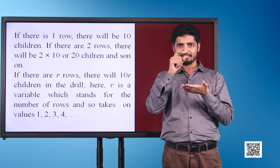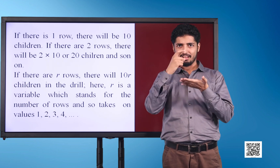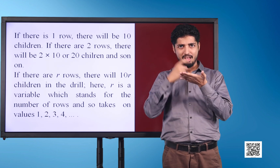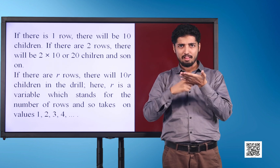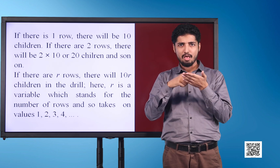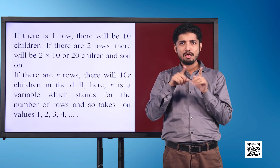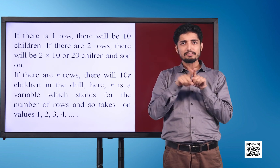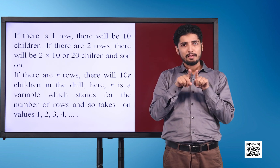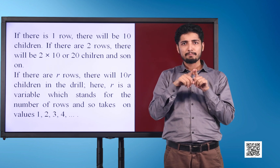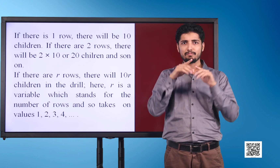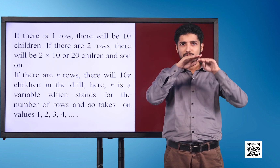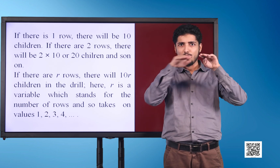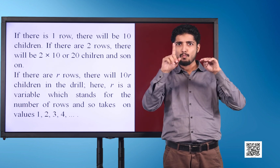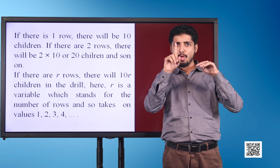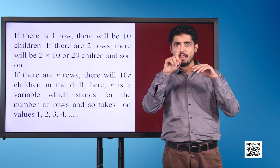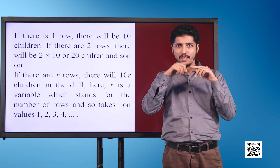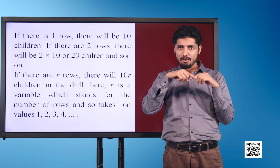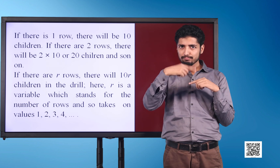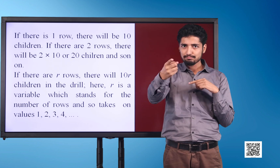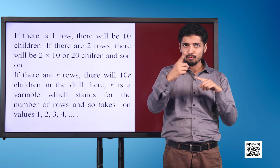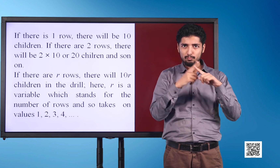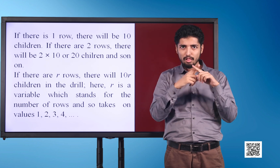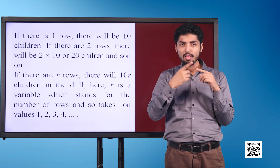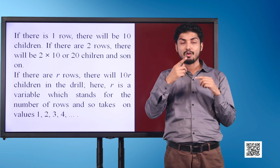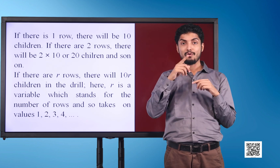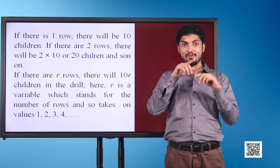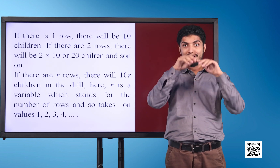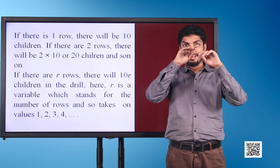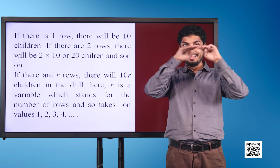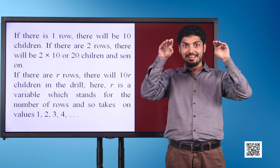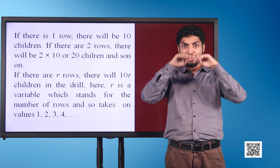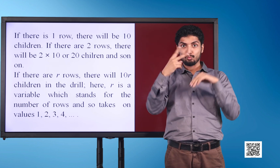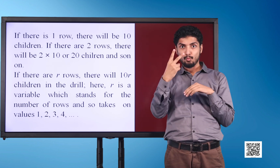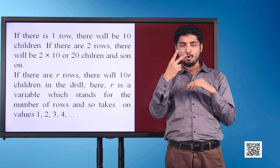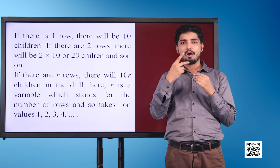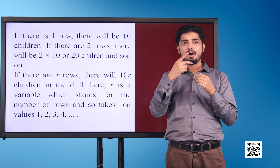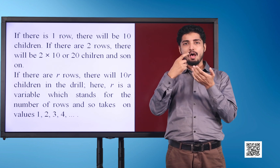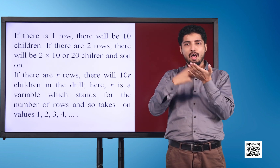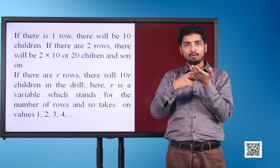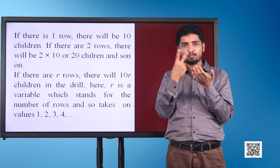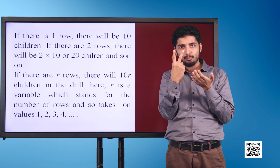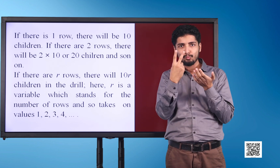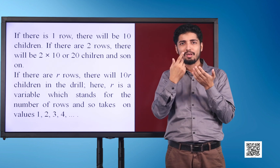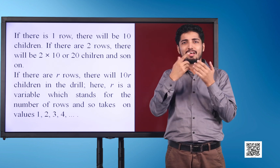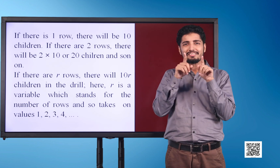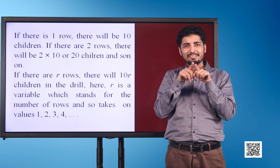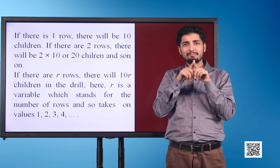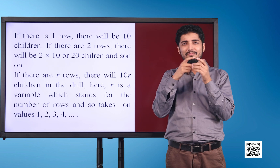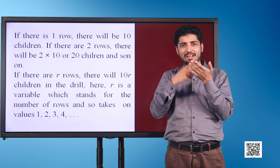Here R is a variable which stands for the number of rows and so takes on values 1, 2,